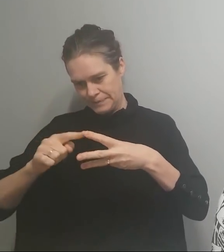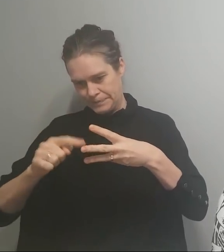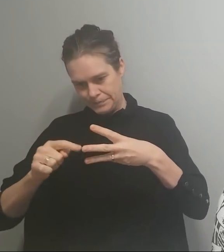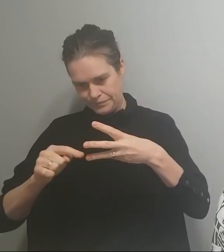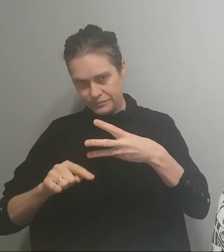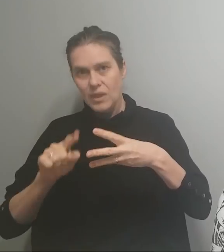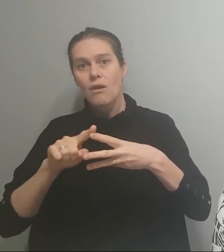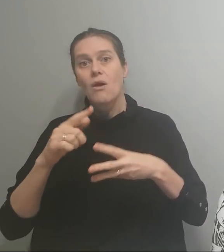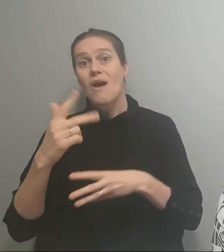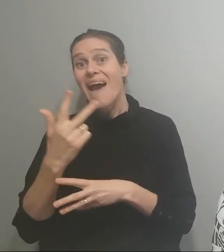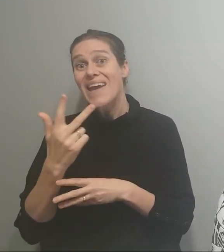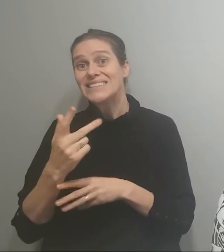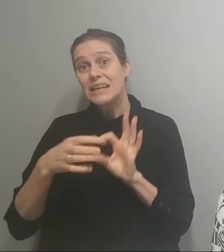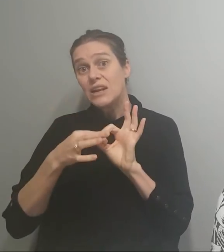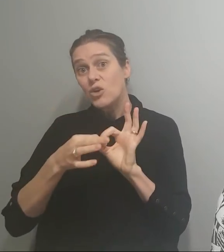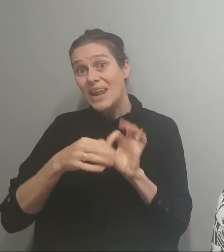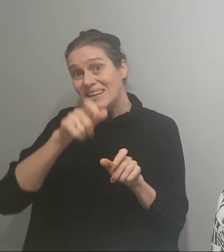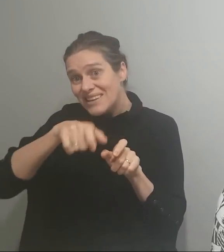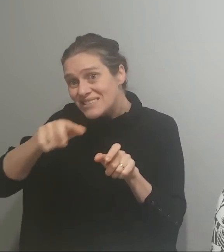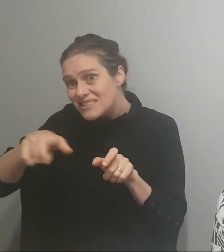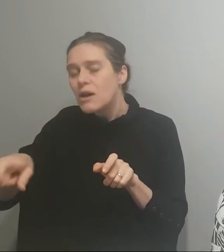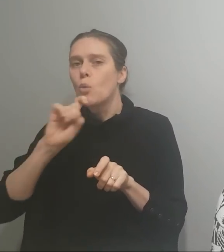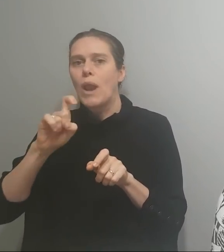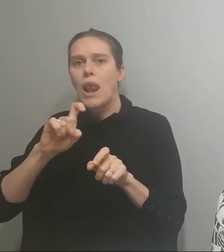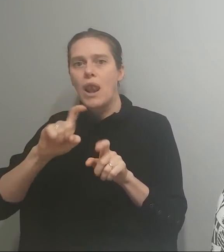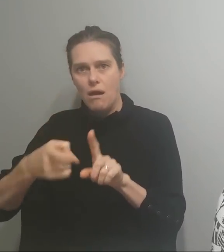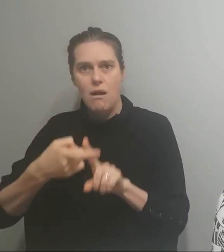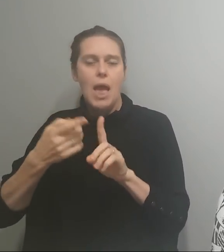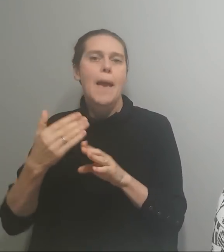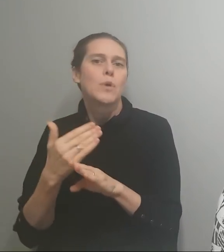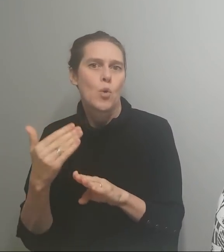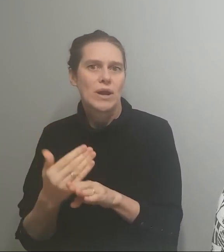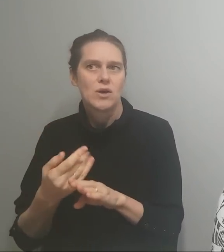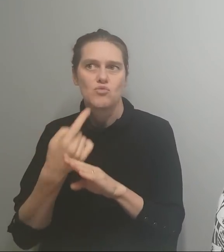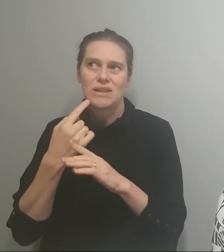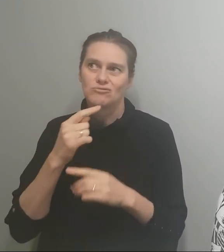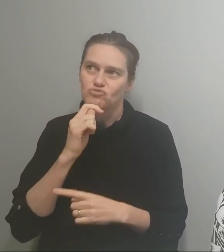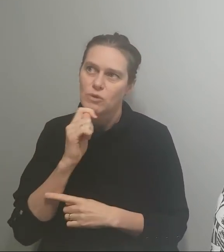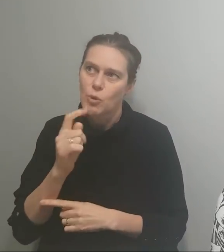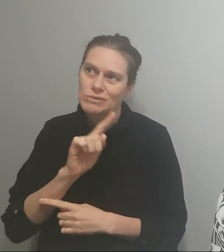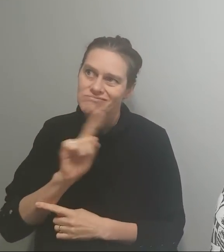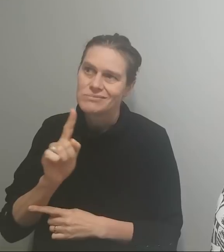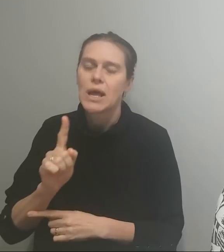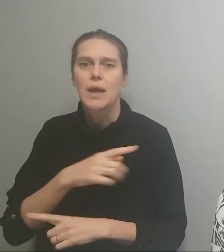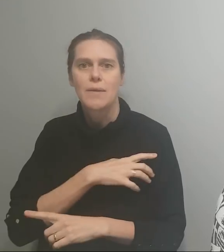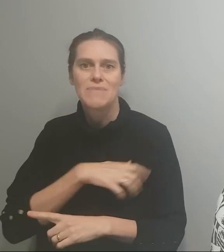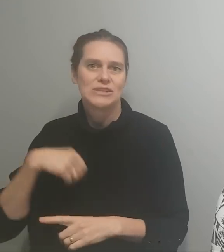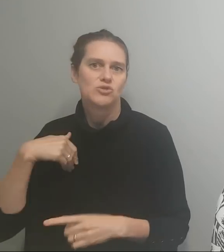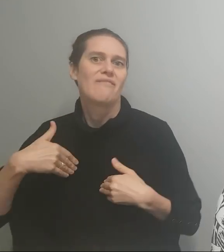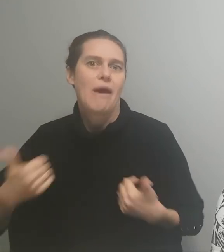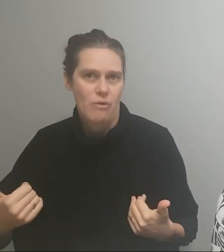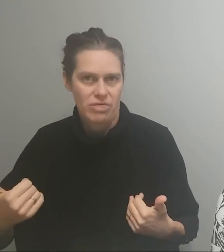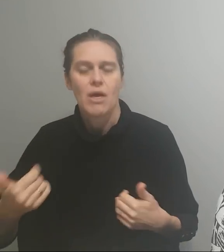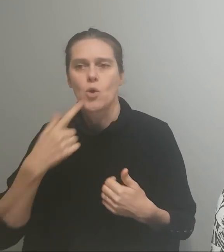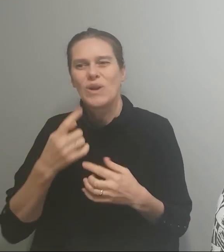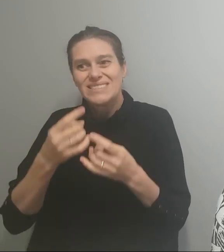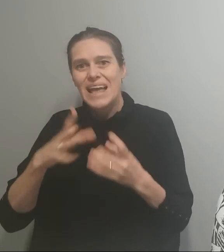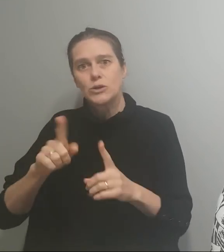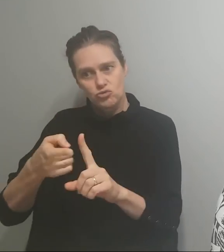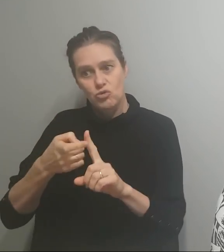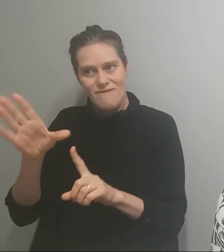18 connectors who are employed, and they will report into the Ministry of Health, and we will be starting to recruit from those